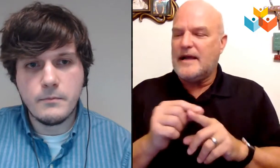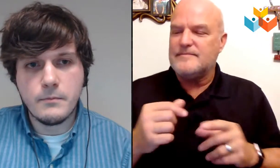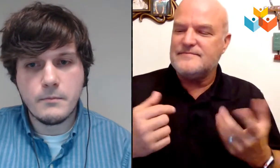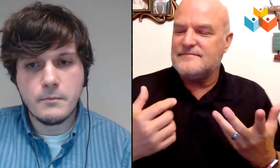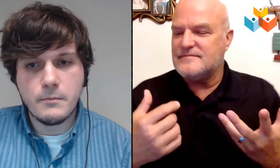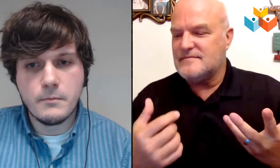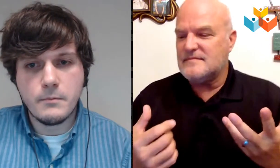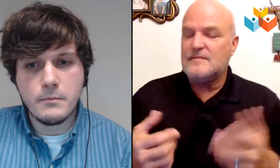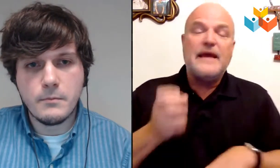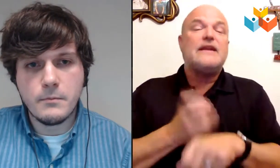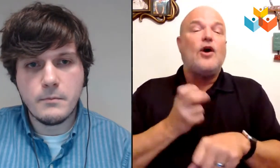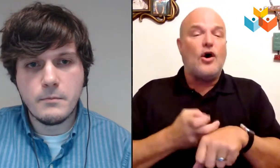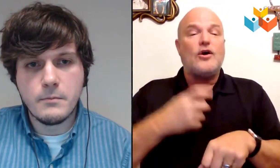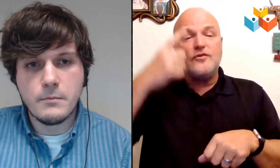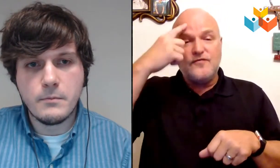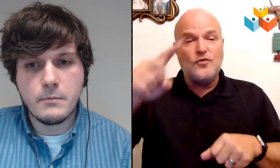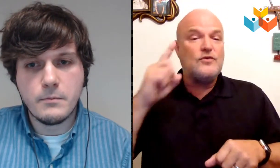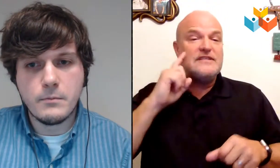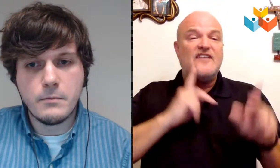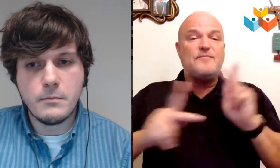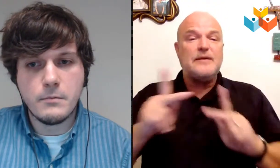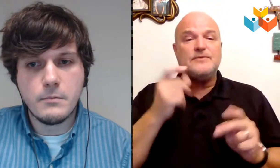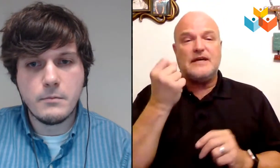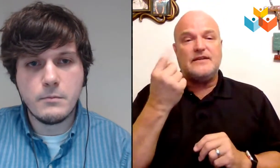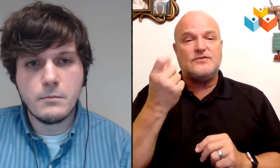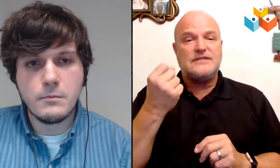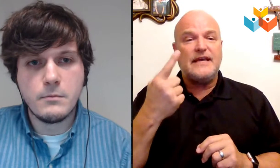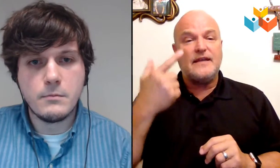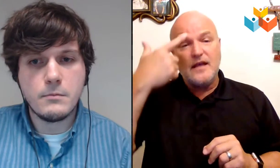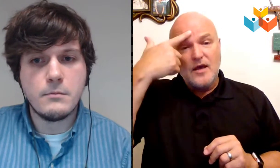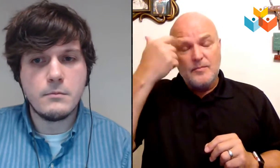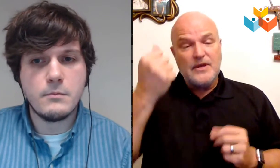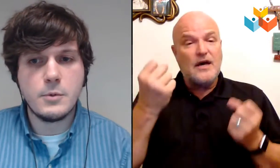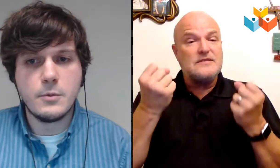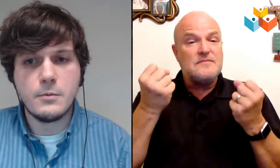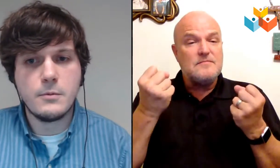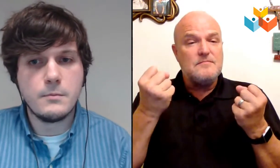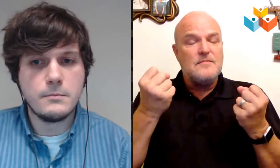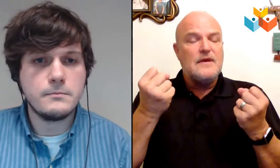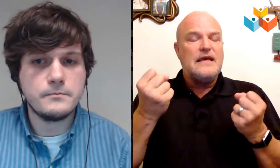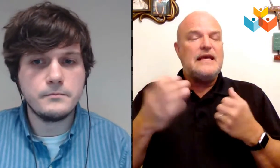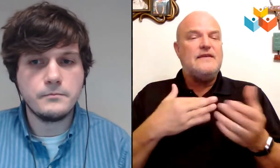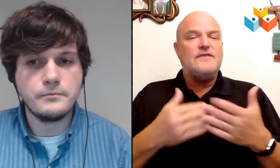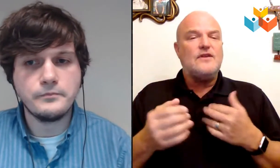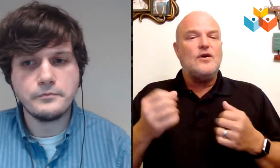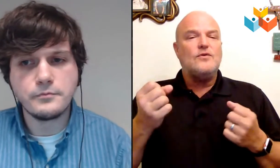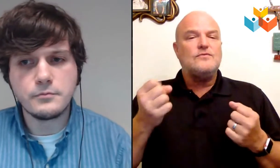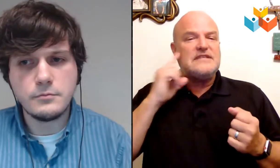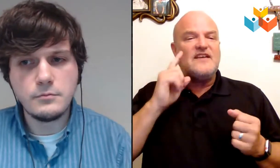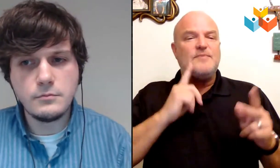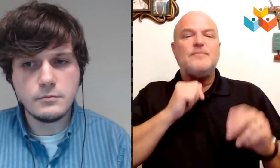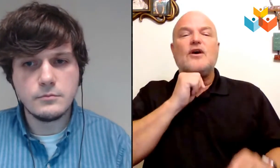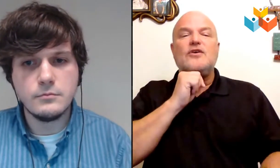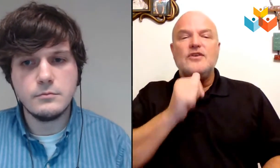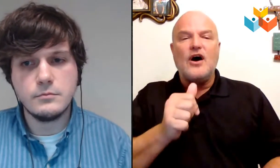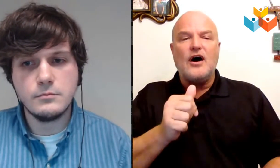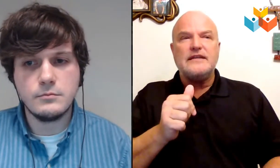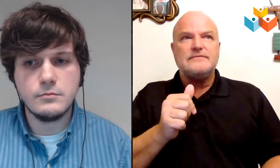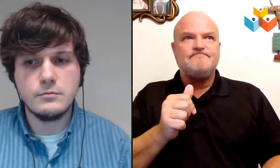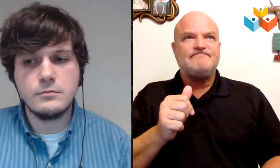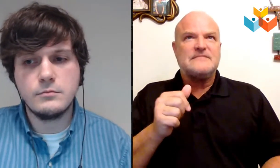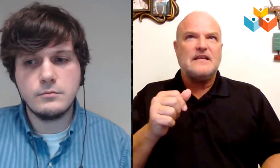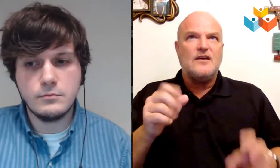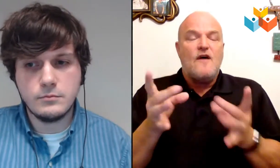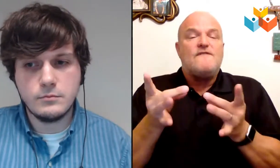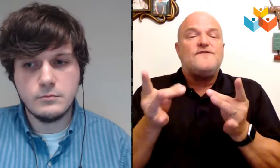the word I'm made it hard for deaf people to understand, because even though deaf people are